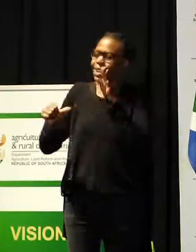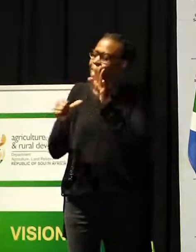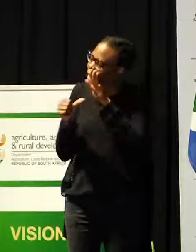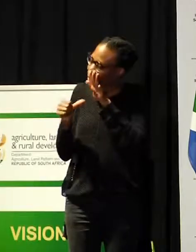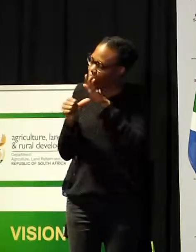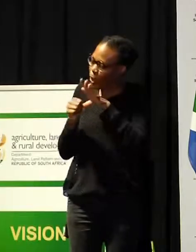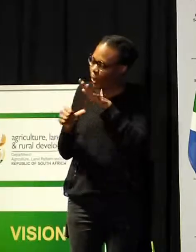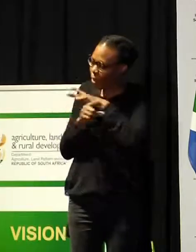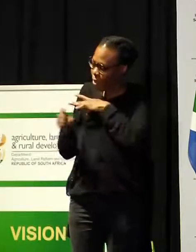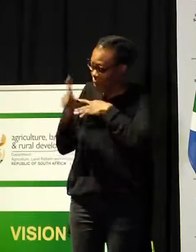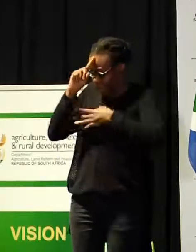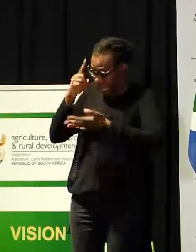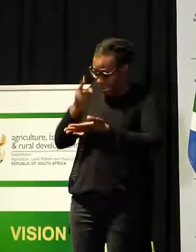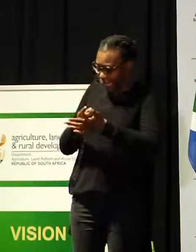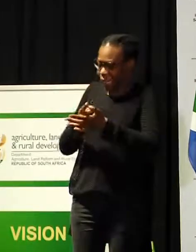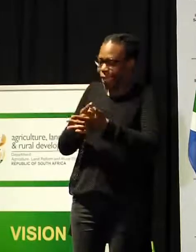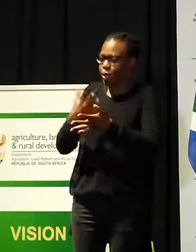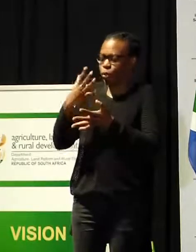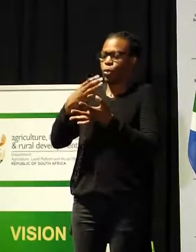from royalty.